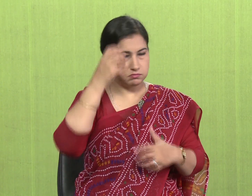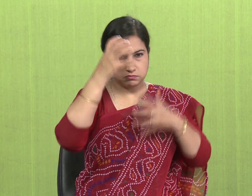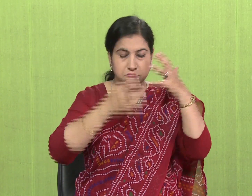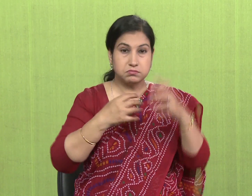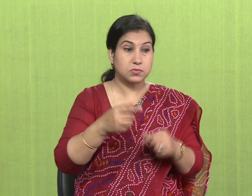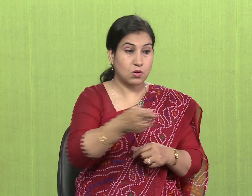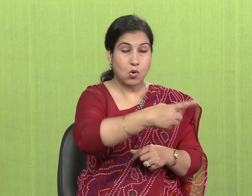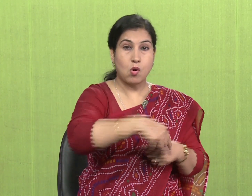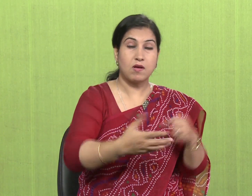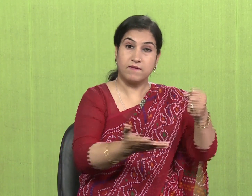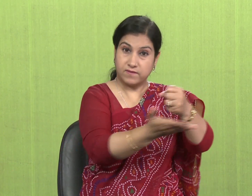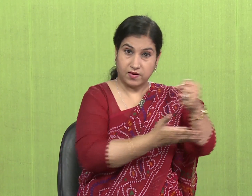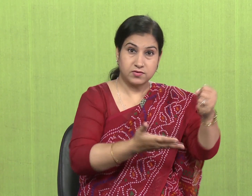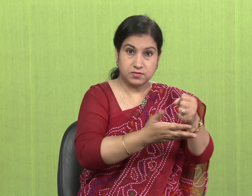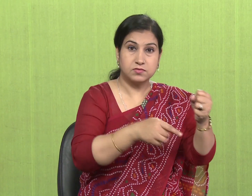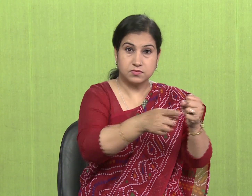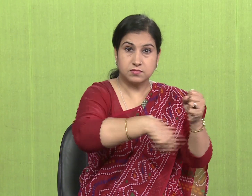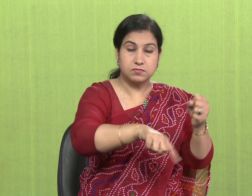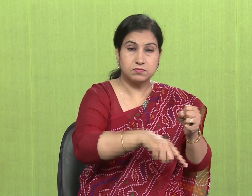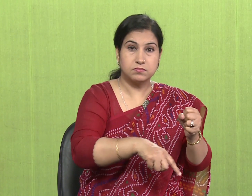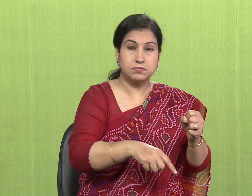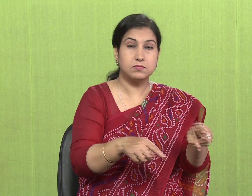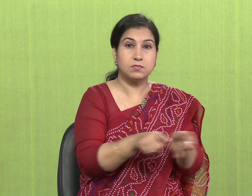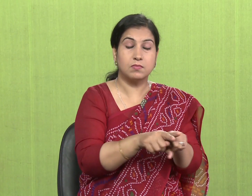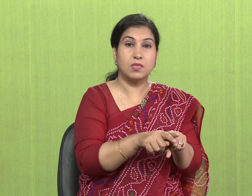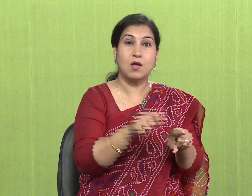villagers abandoned their water bodies.